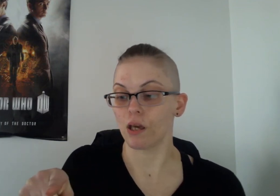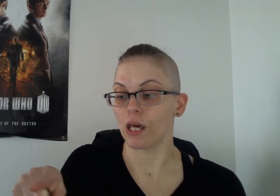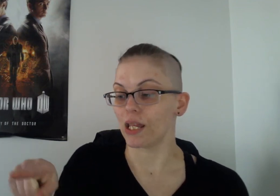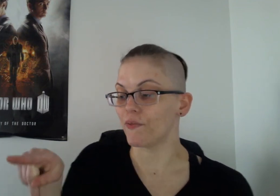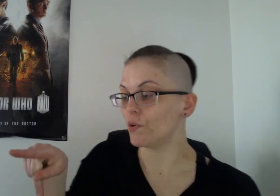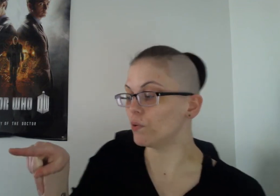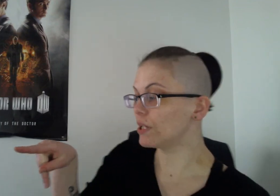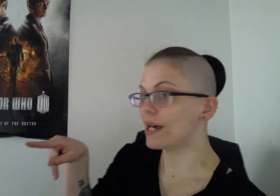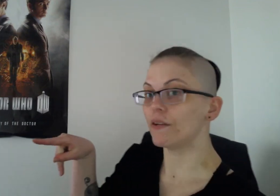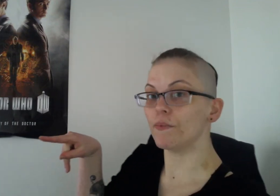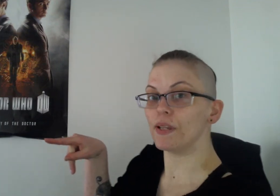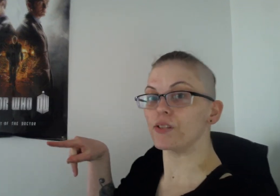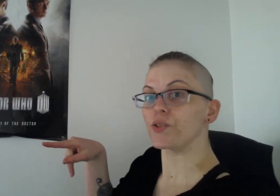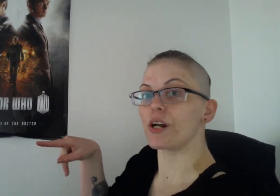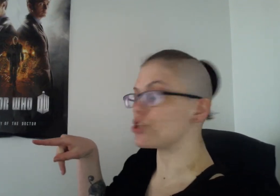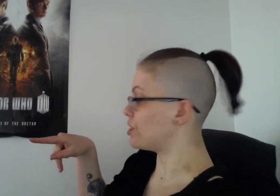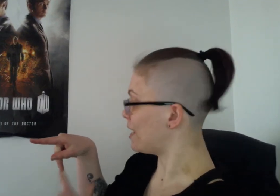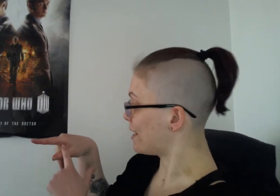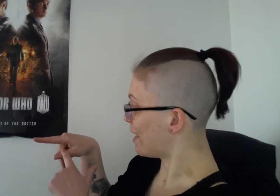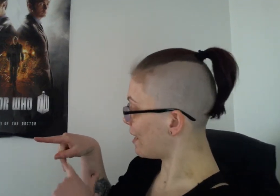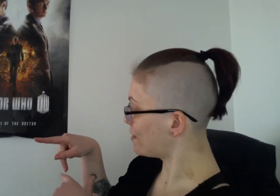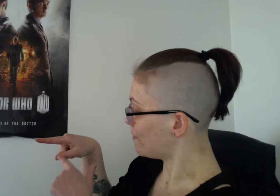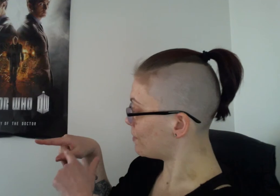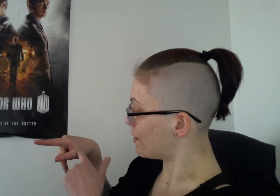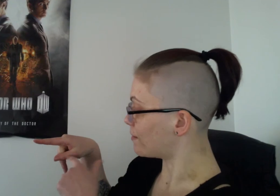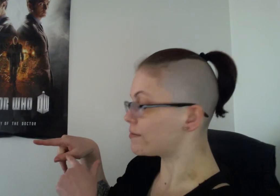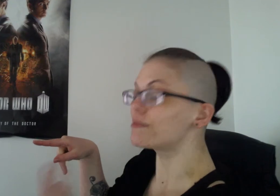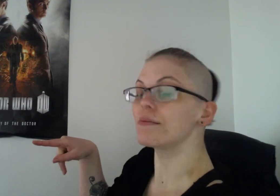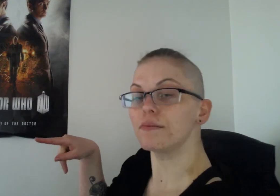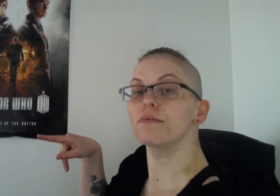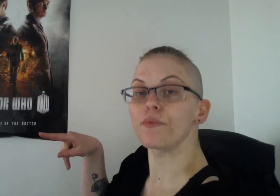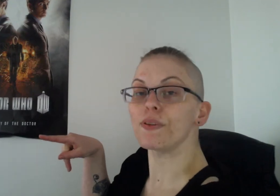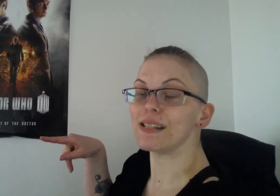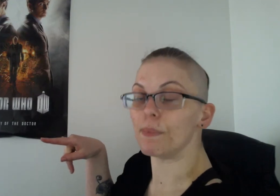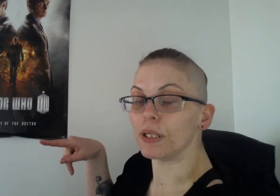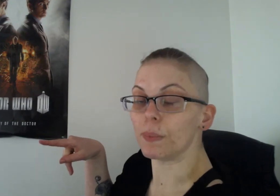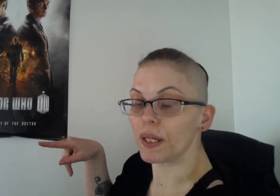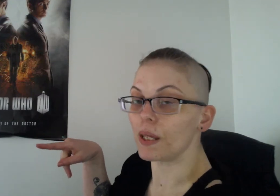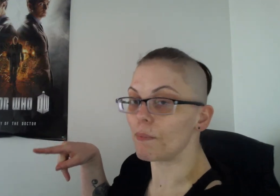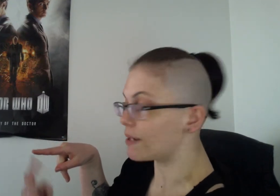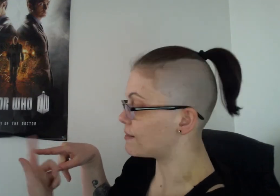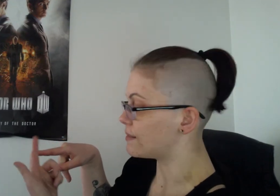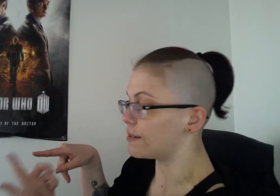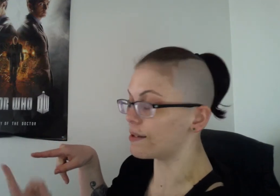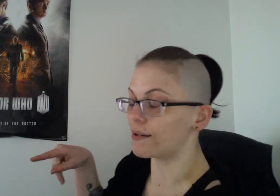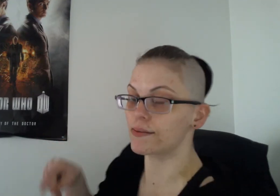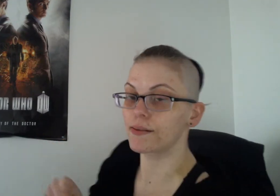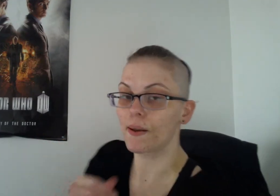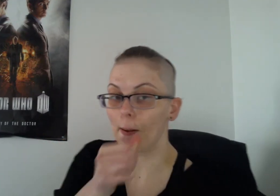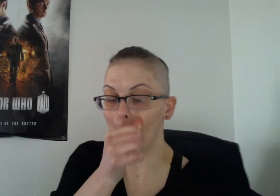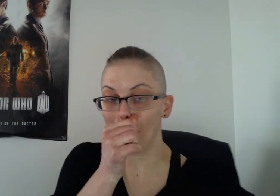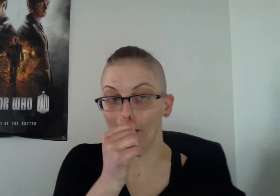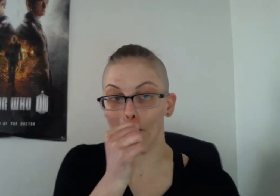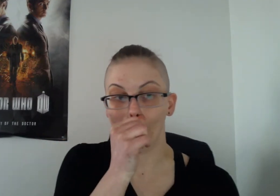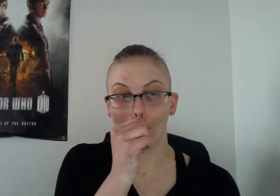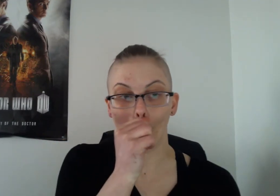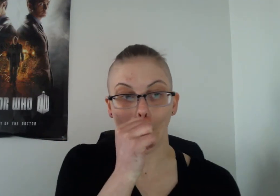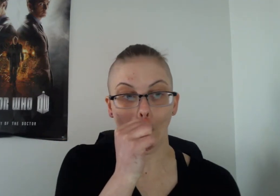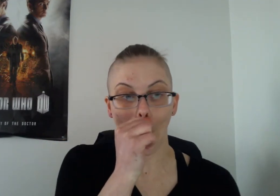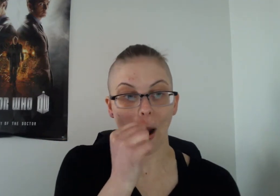And if you look at it from this direction, it kind of does resemble a P minus the index.